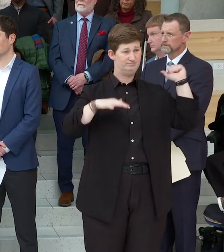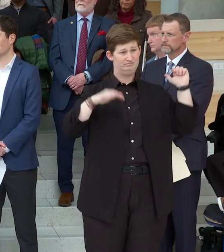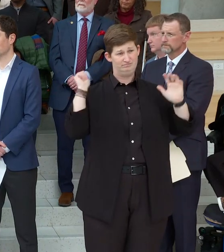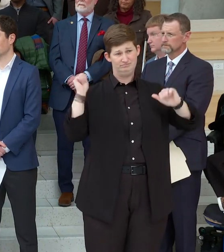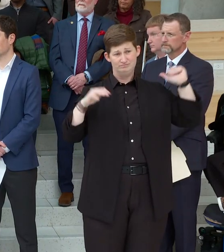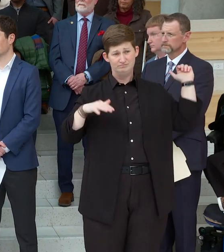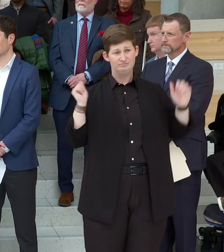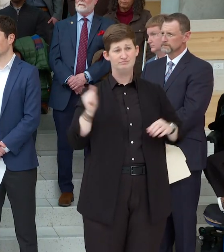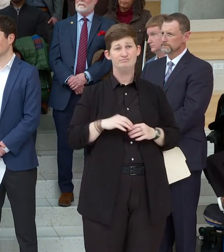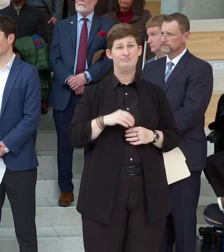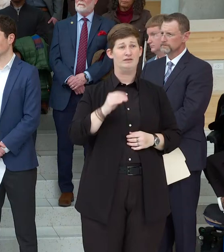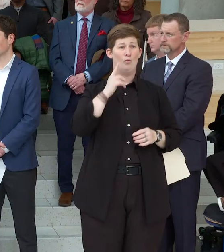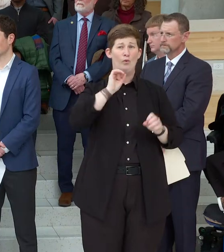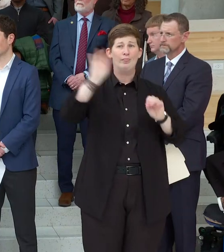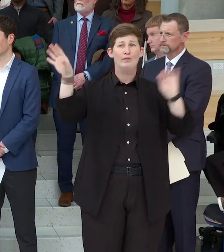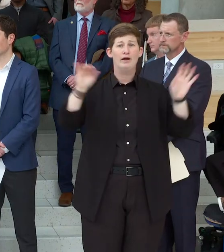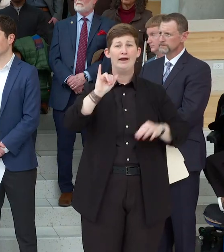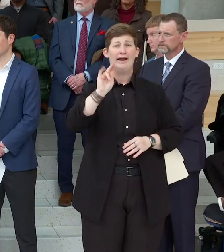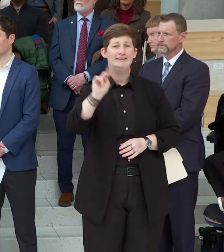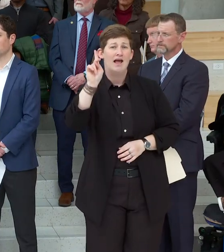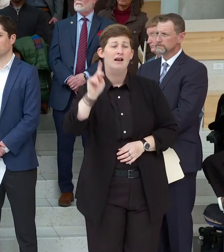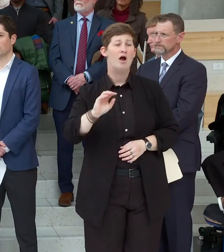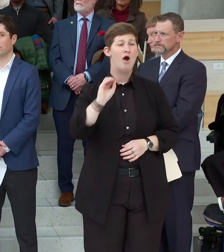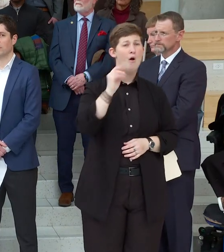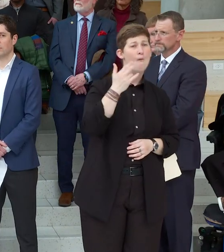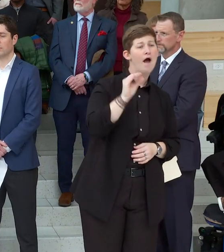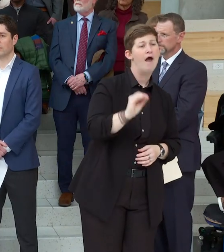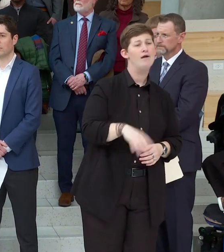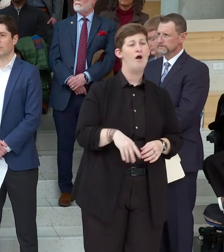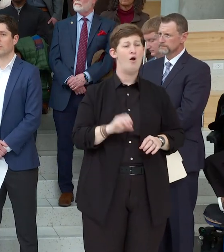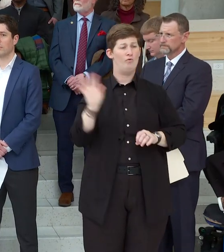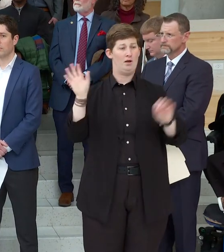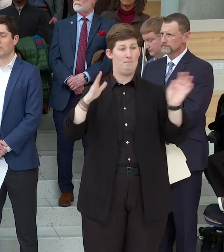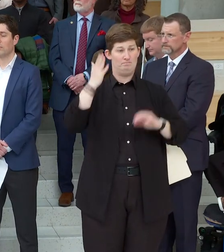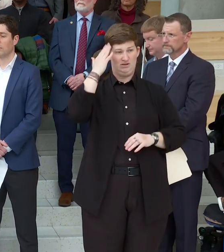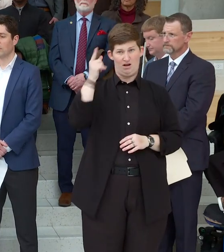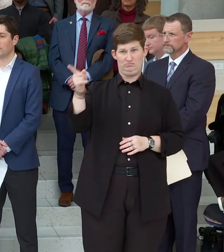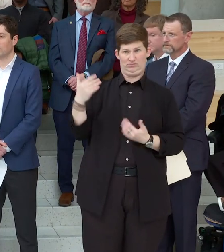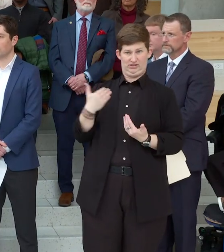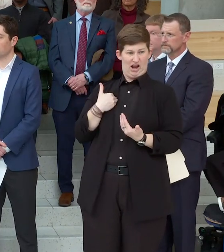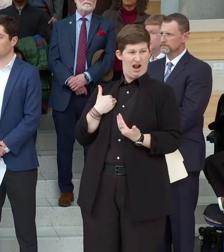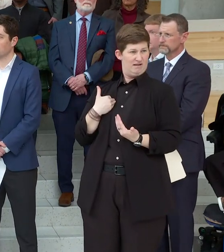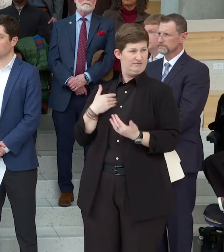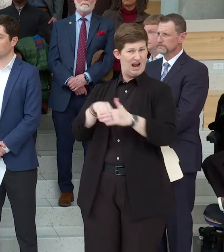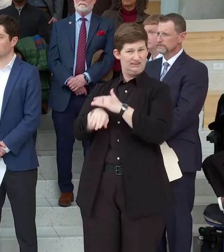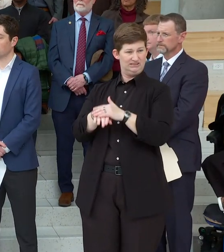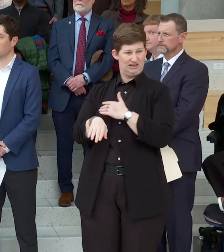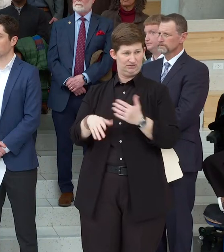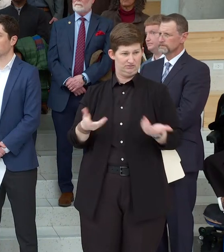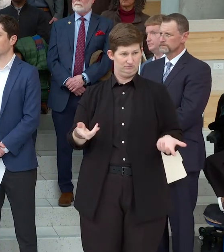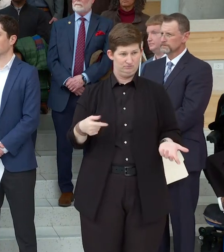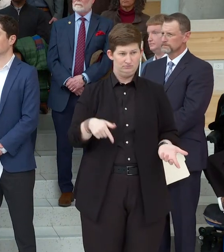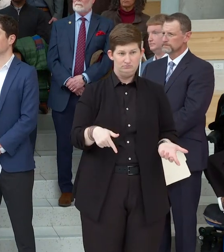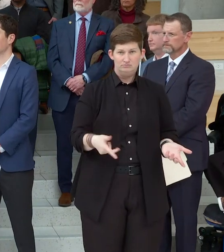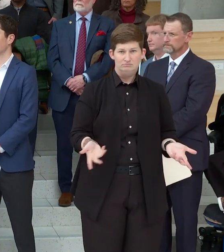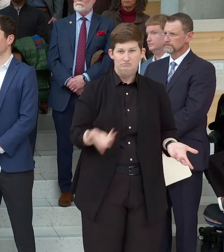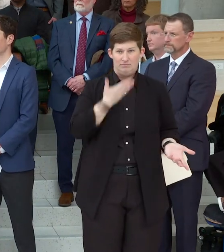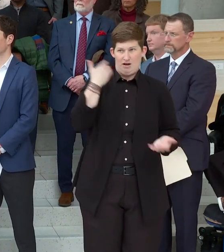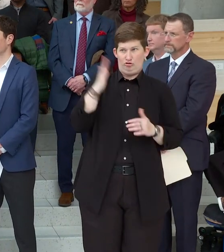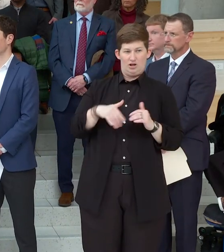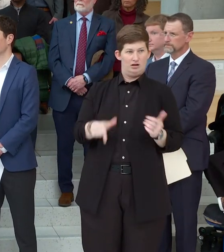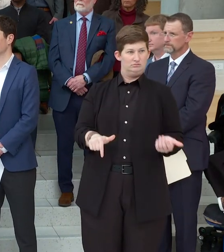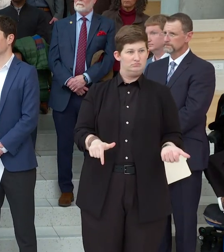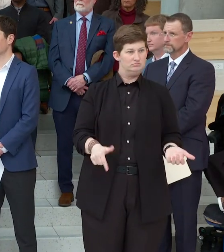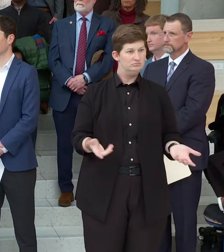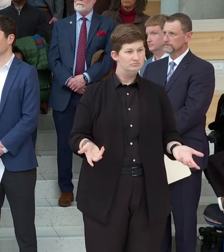Columbuses and other cities around the country because it's going to be too difficult and it's going to become too expensive to move people through